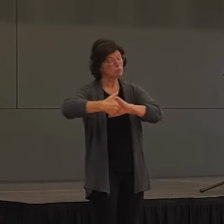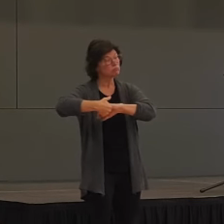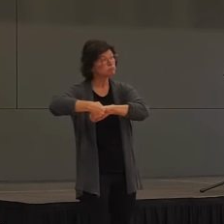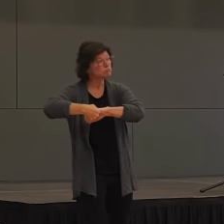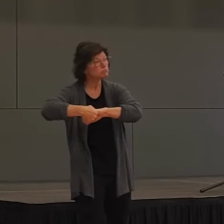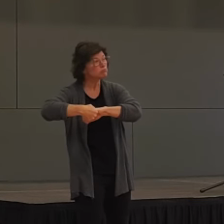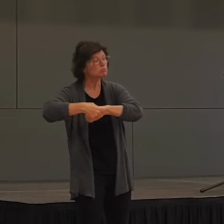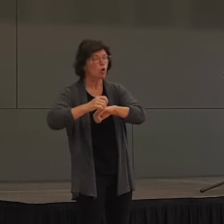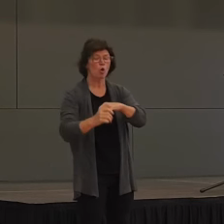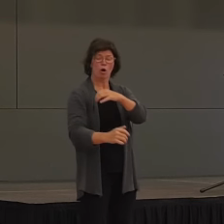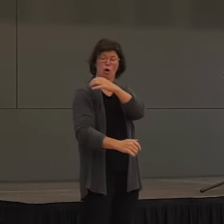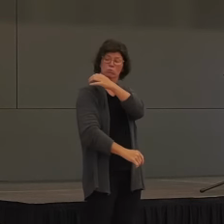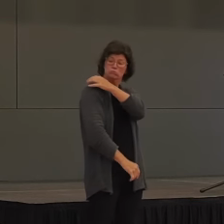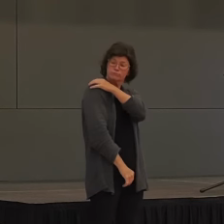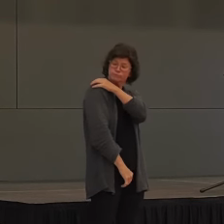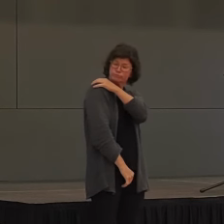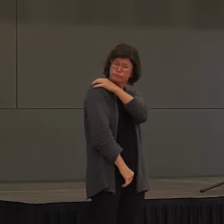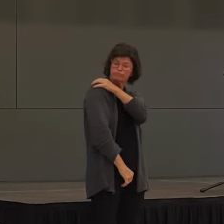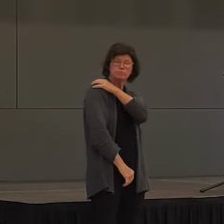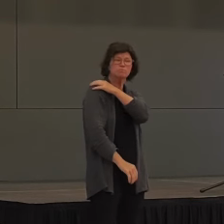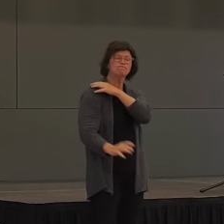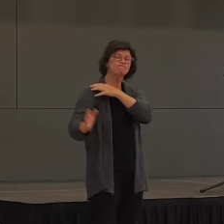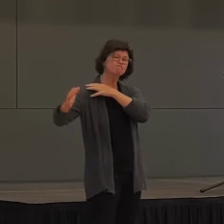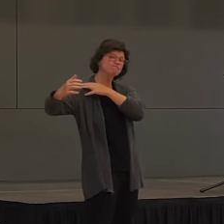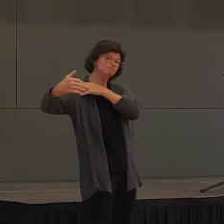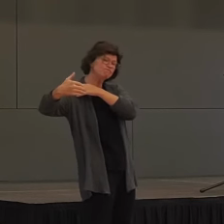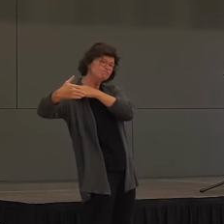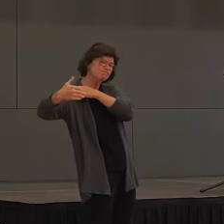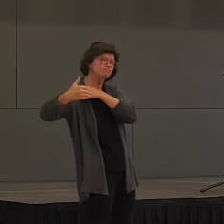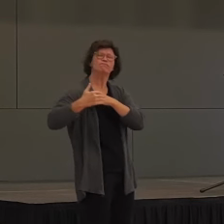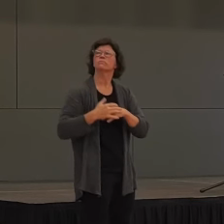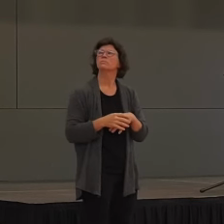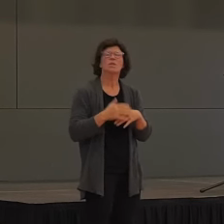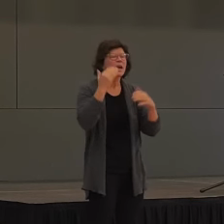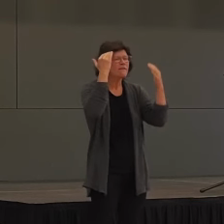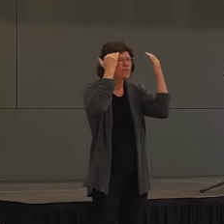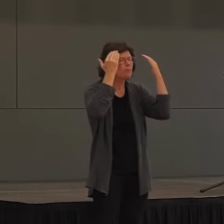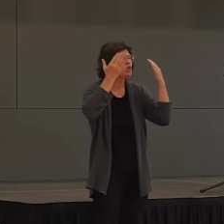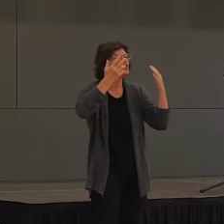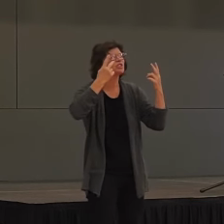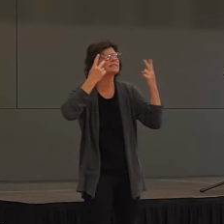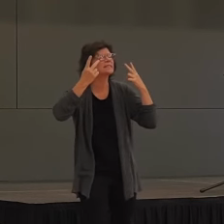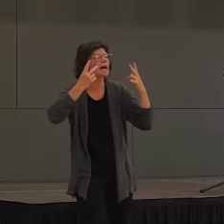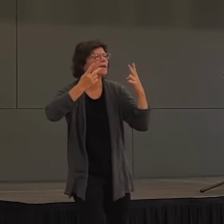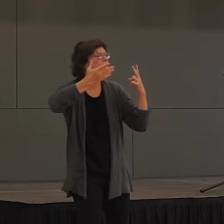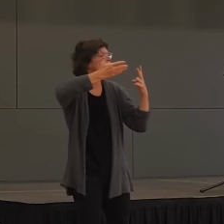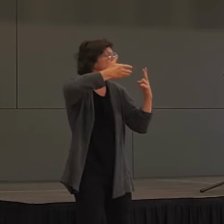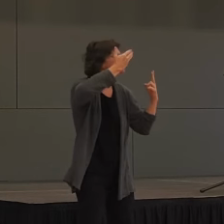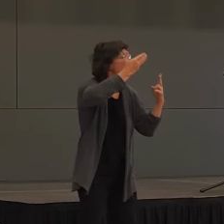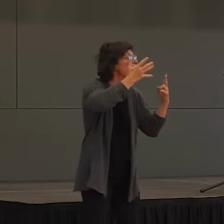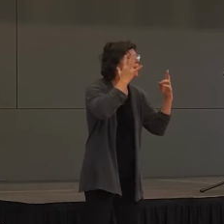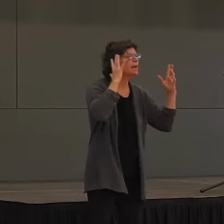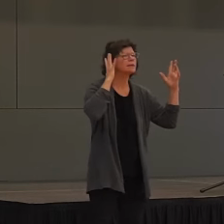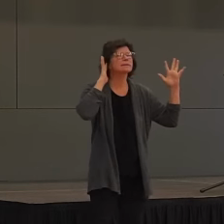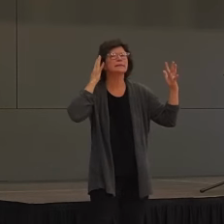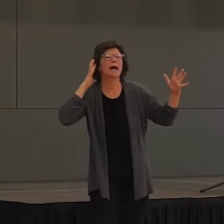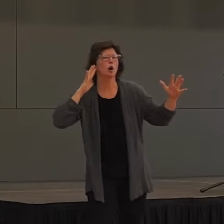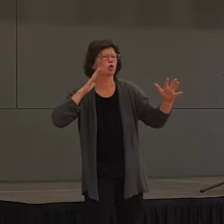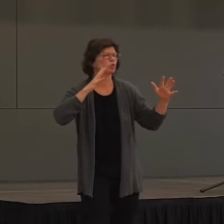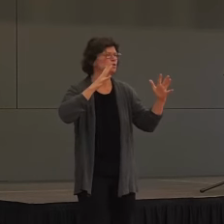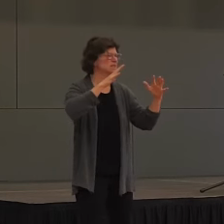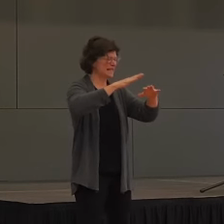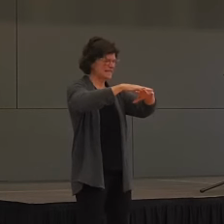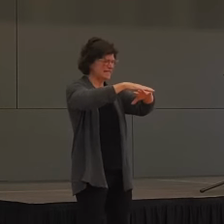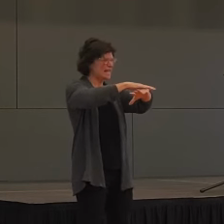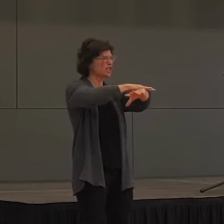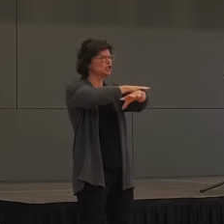on the shoulder. We can comfort with familiar sights, sounds, smells, textures. We can use our